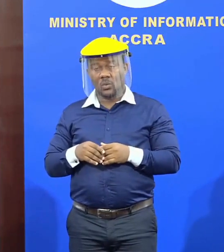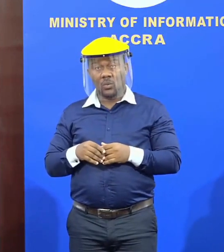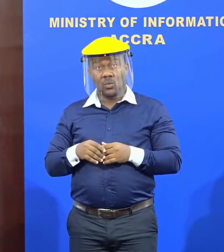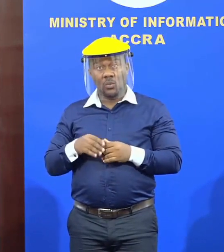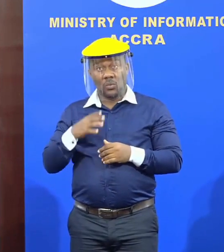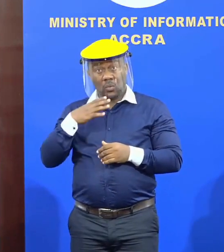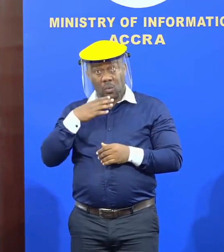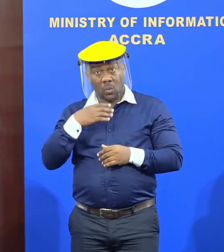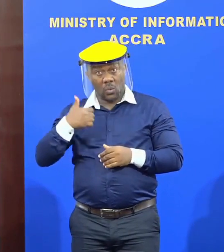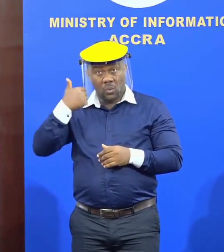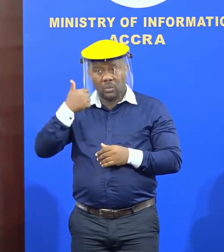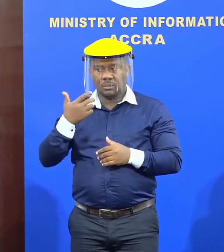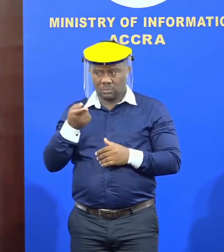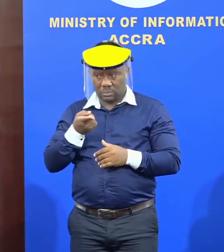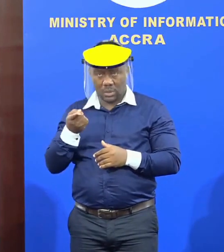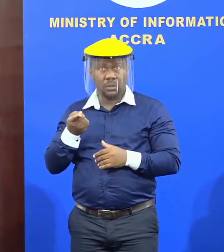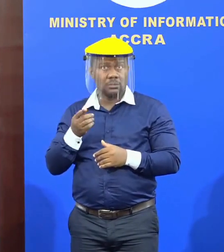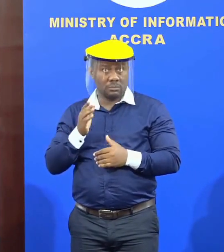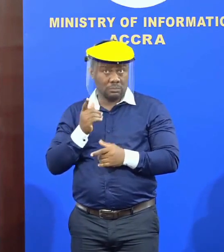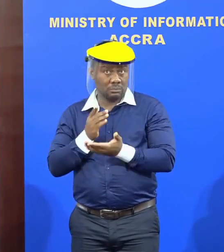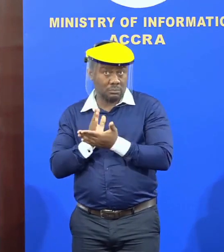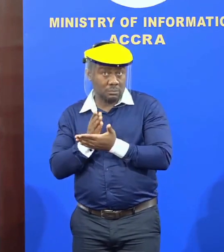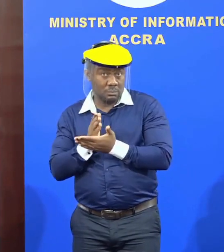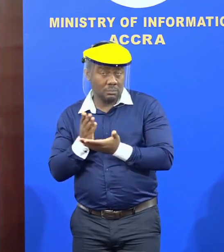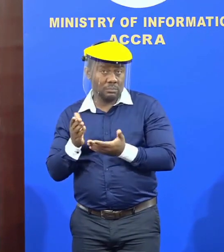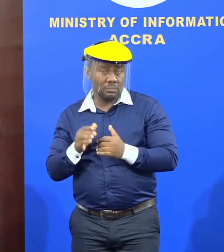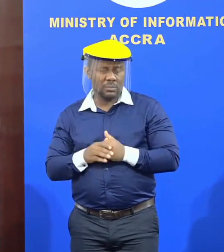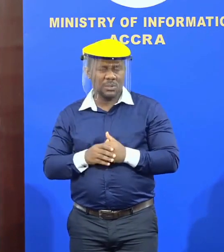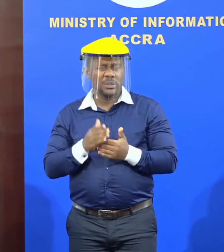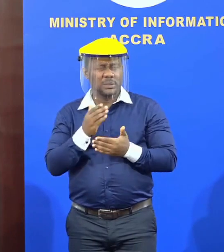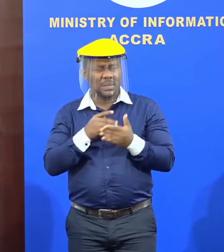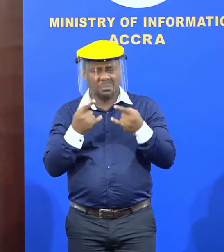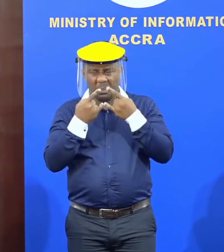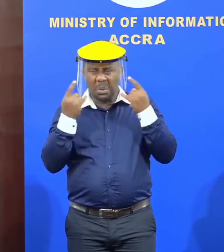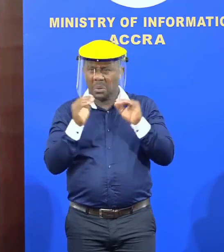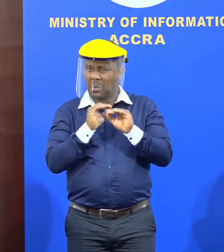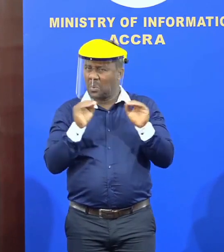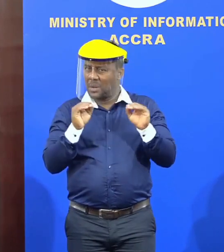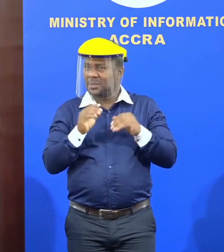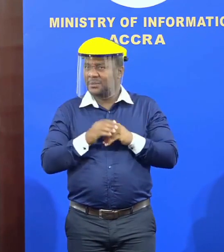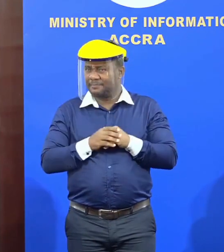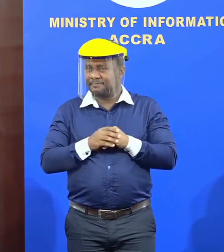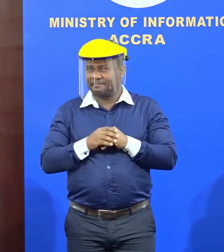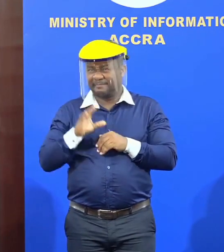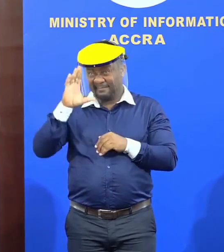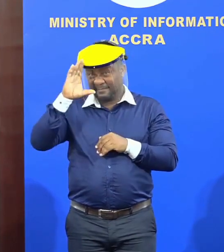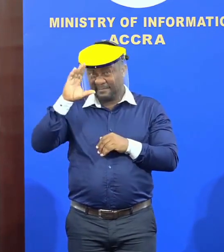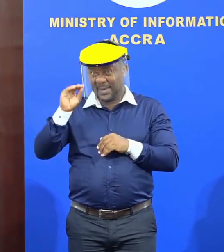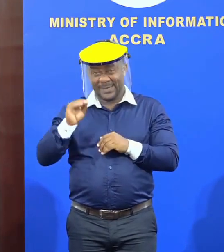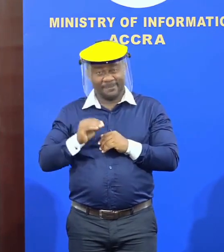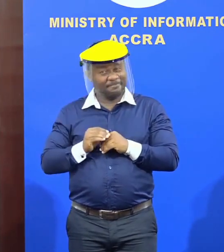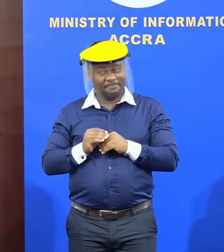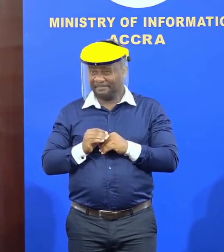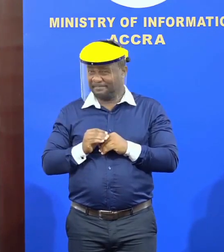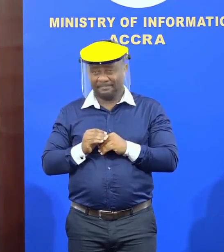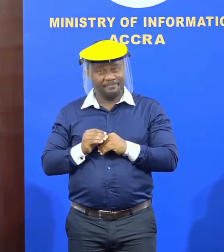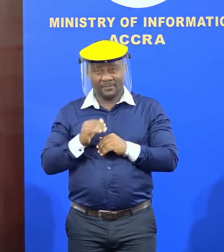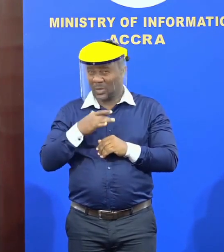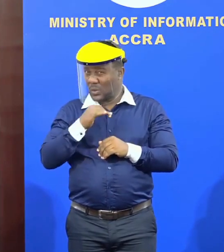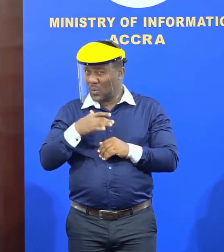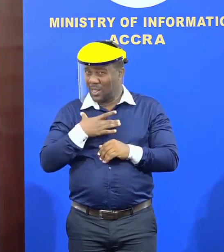children. The proportion who were not wearing the face mask at all were also slightly higher among males than the